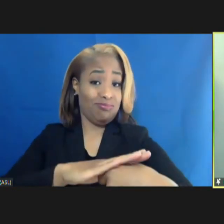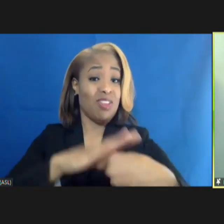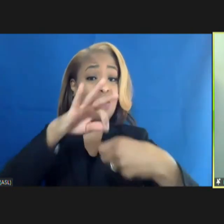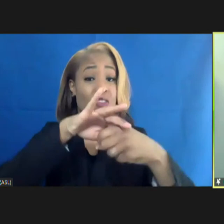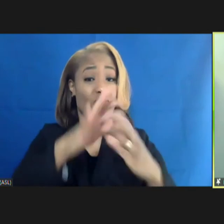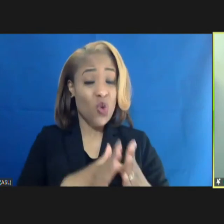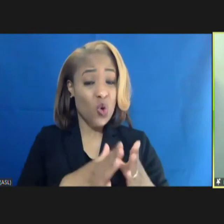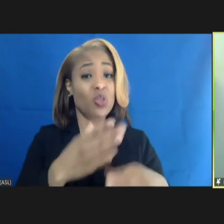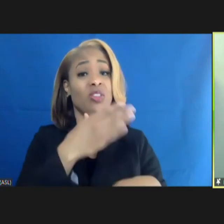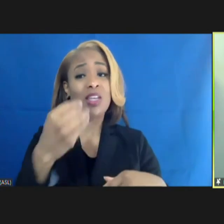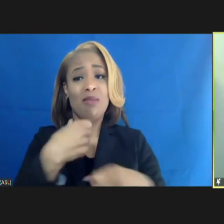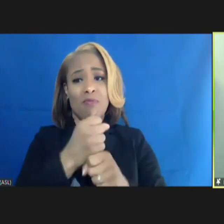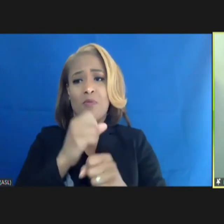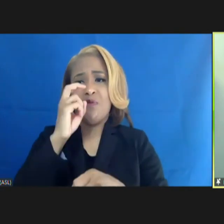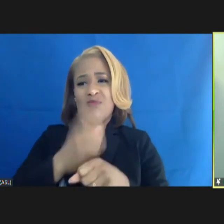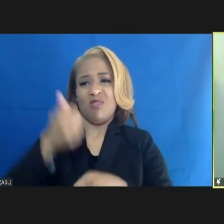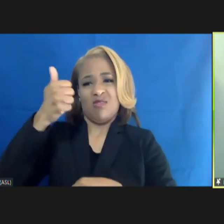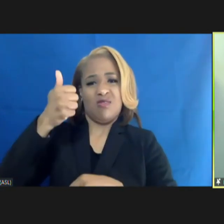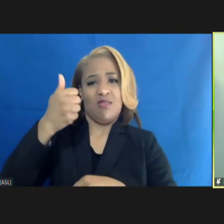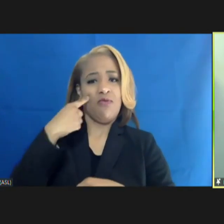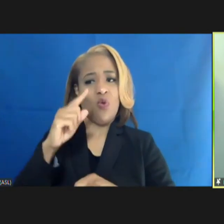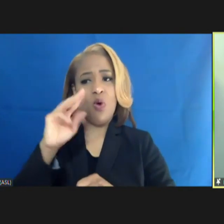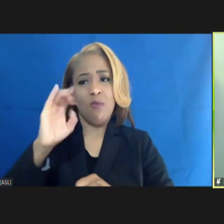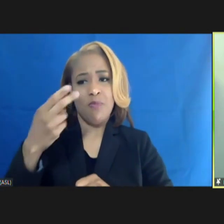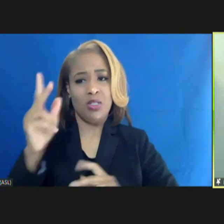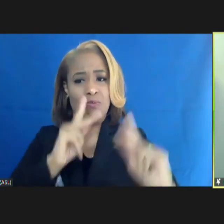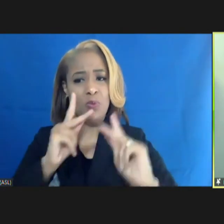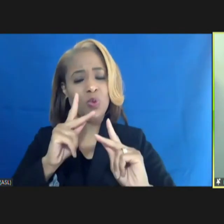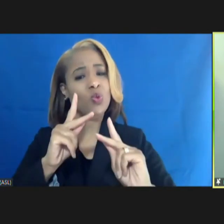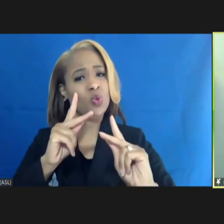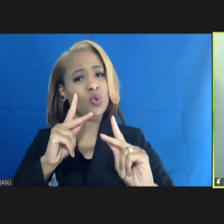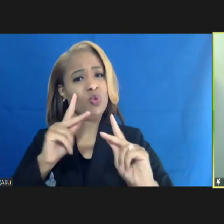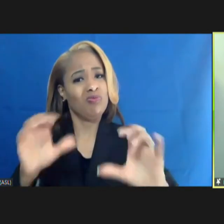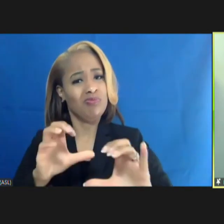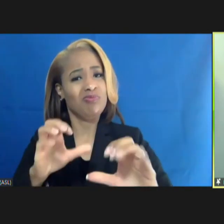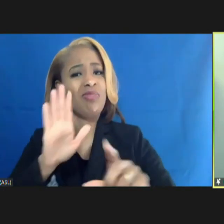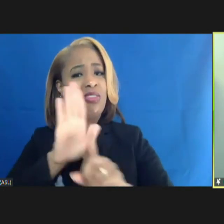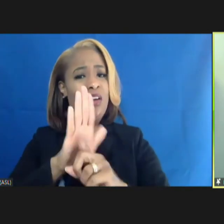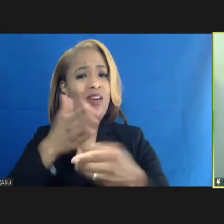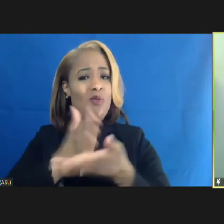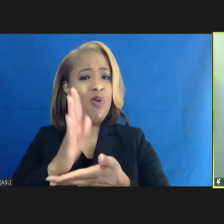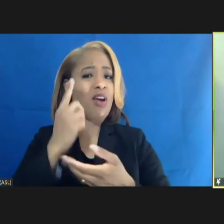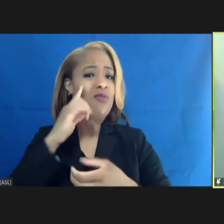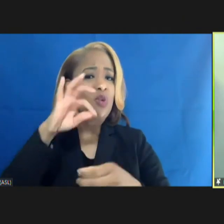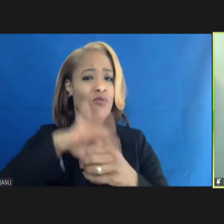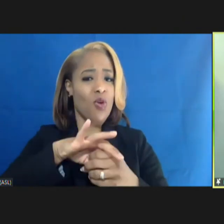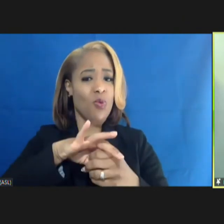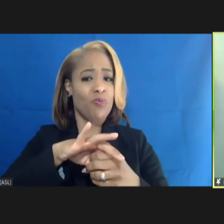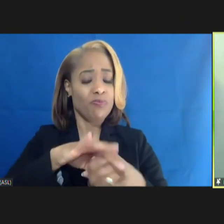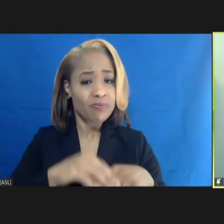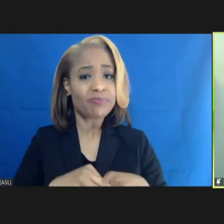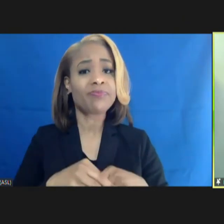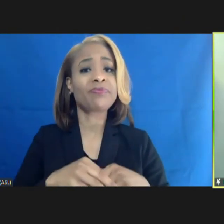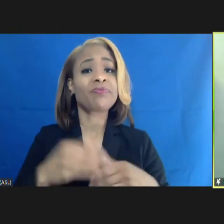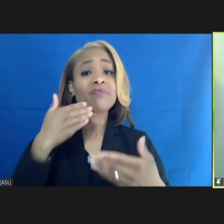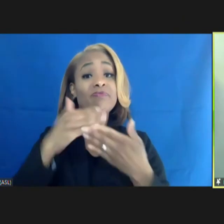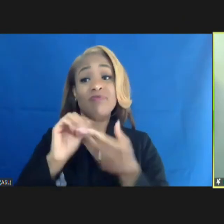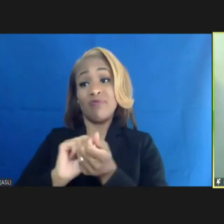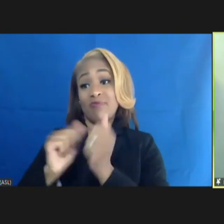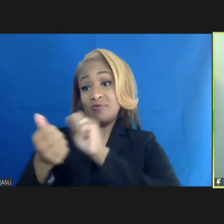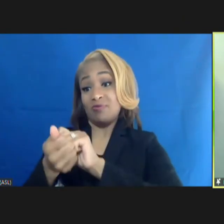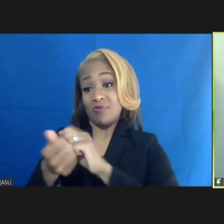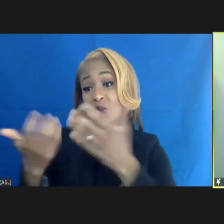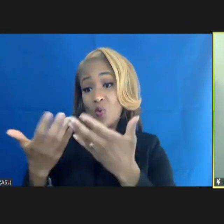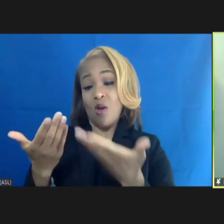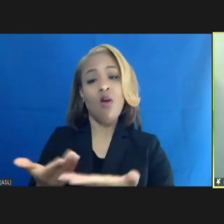more difficult for Michigan's residents to exercise their right to vote. A sensible reform would be to offer free